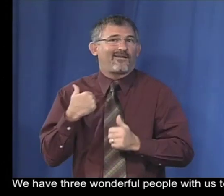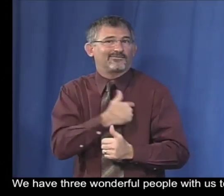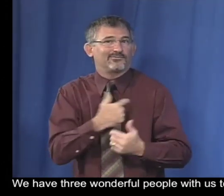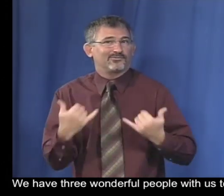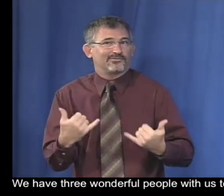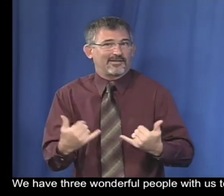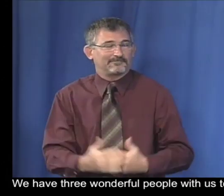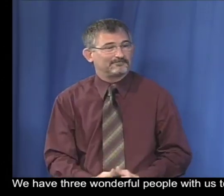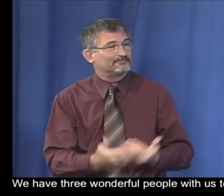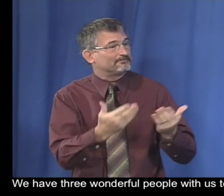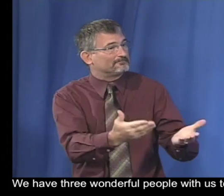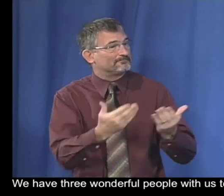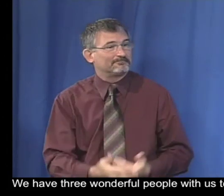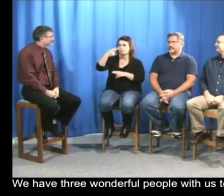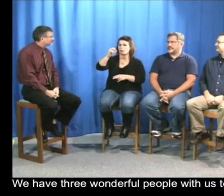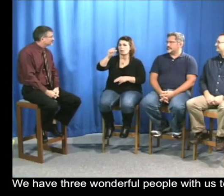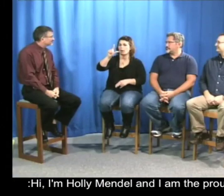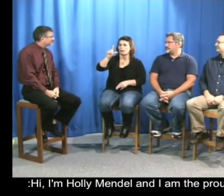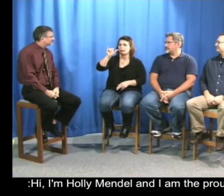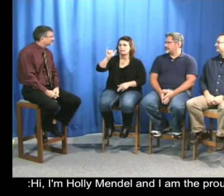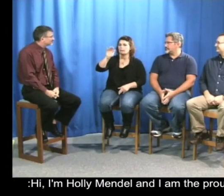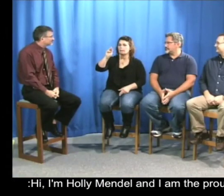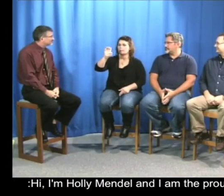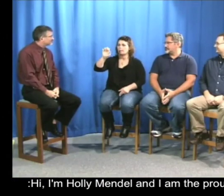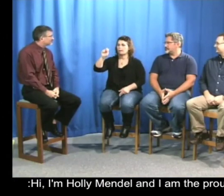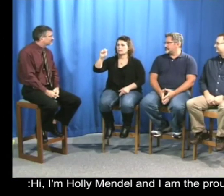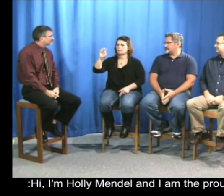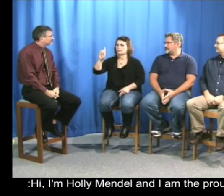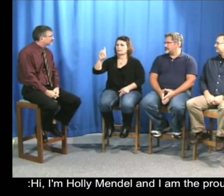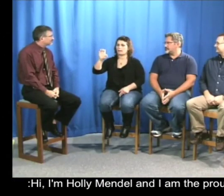wonderful people with us today. Hi, I'm Holly Mendel,